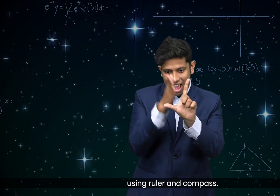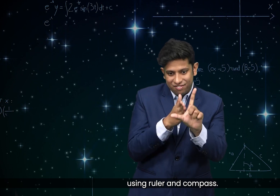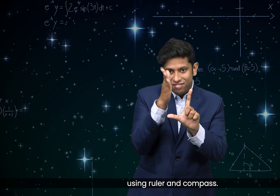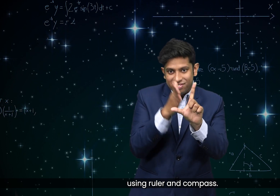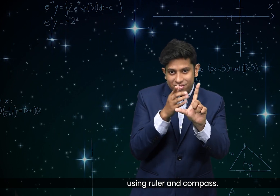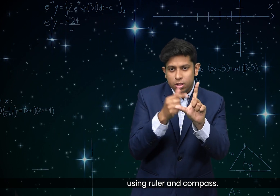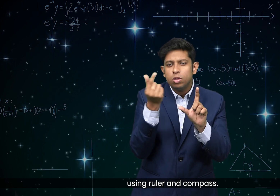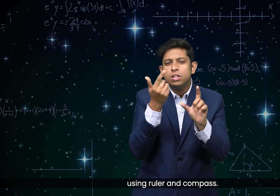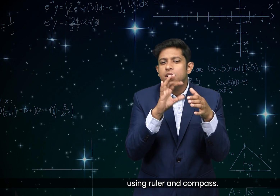compass.